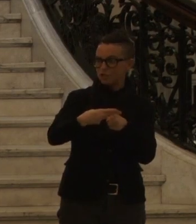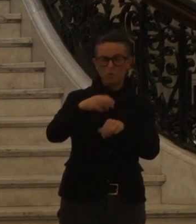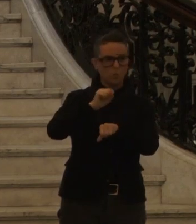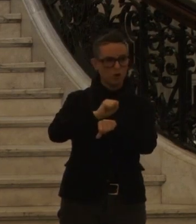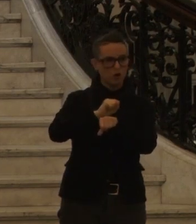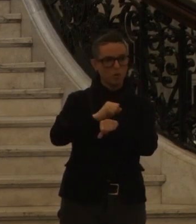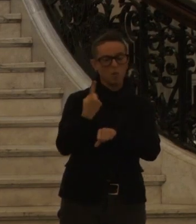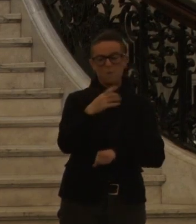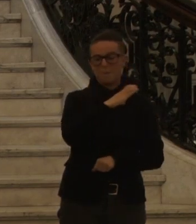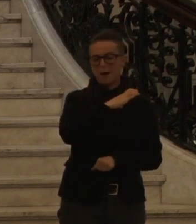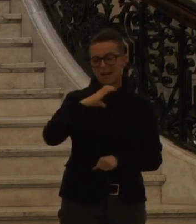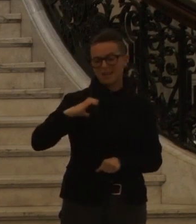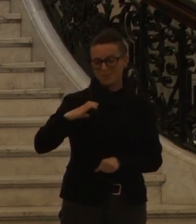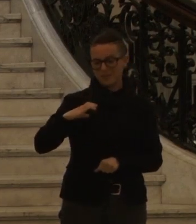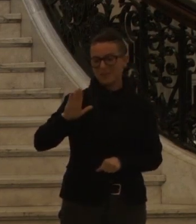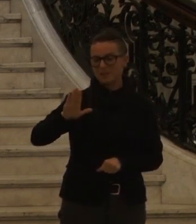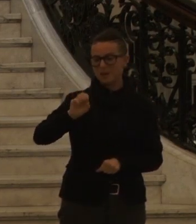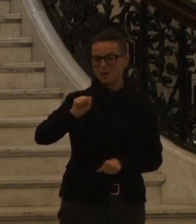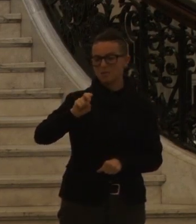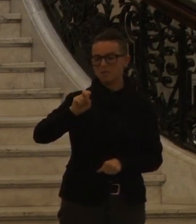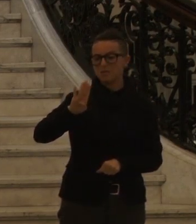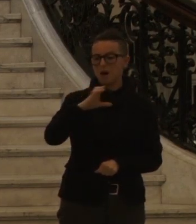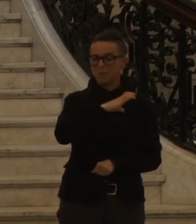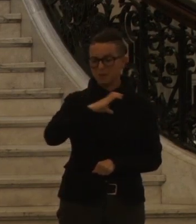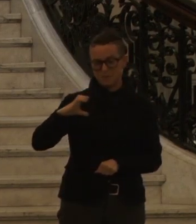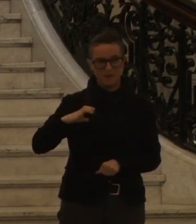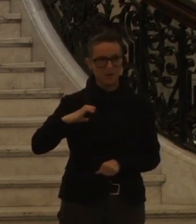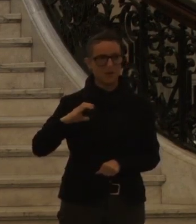my committee's subcommittees organized by House